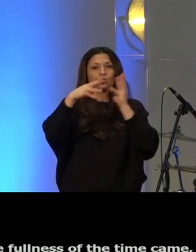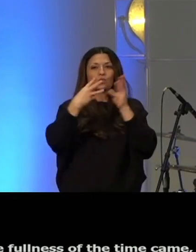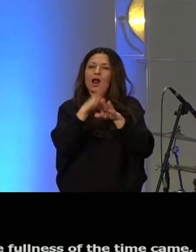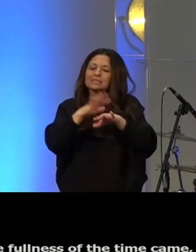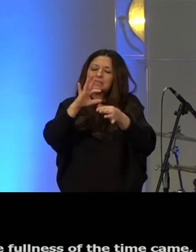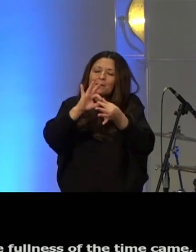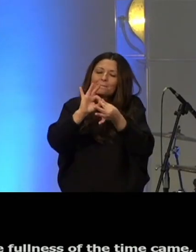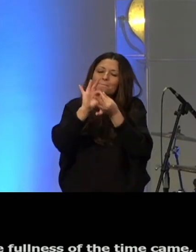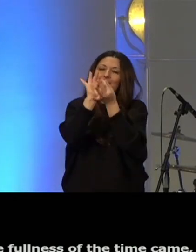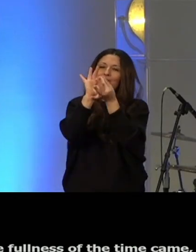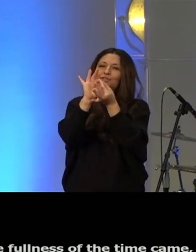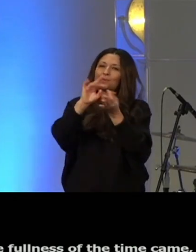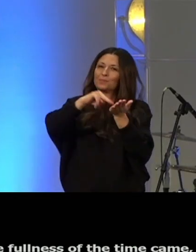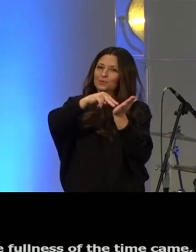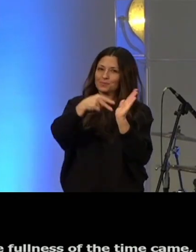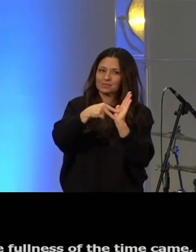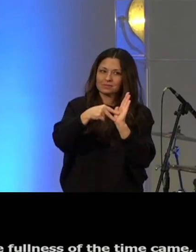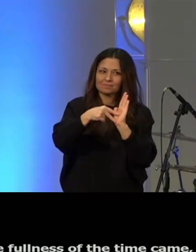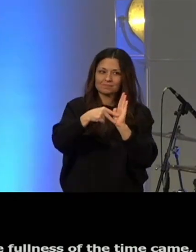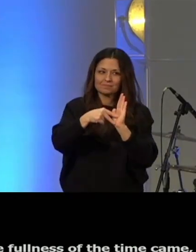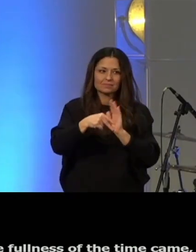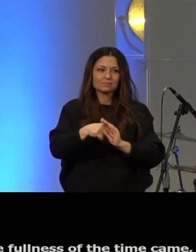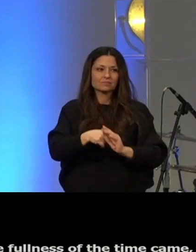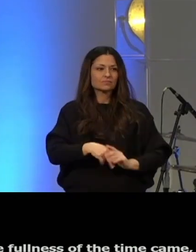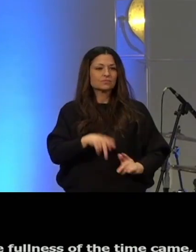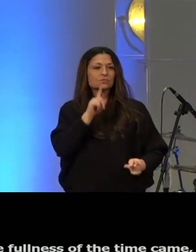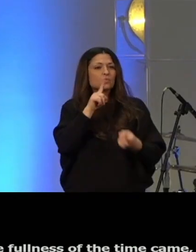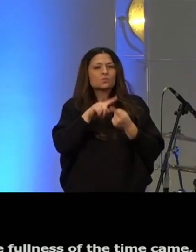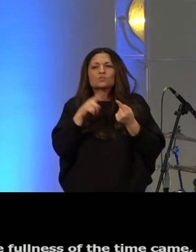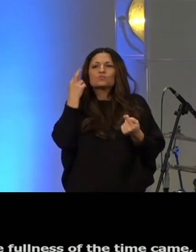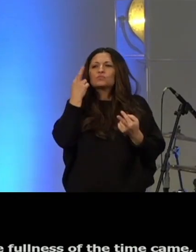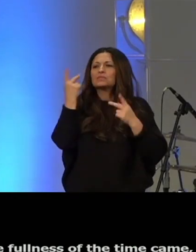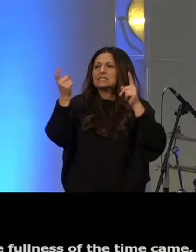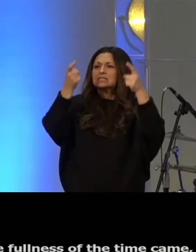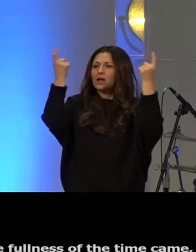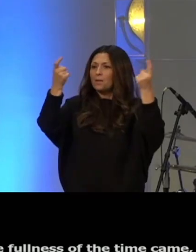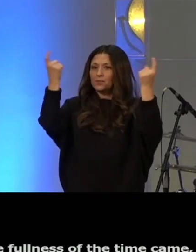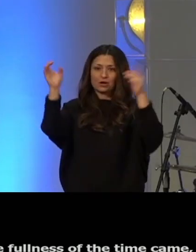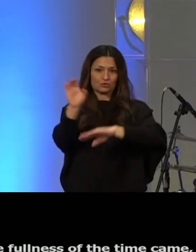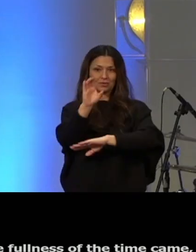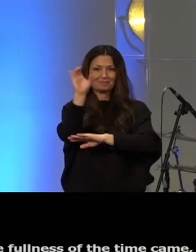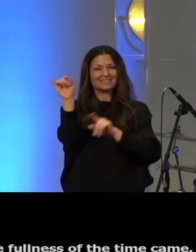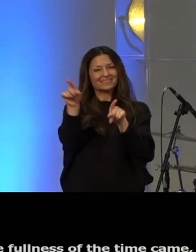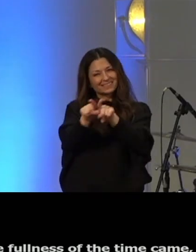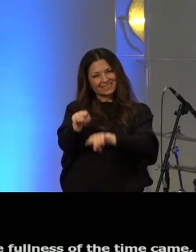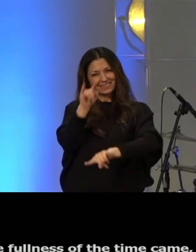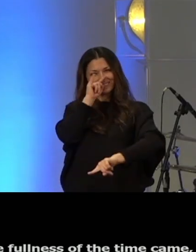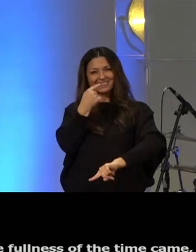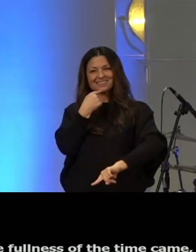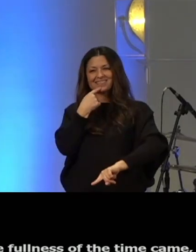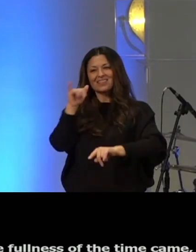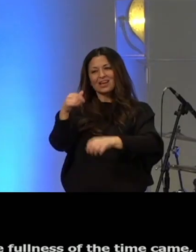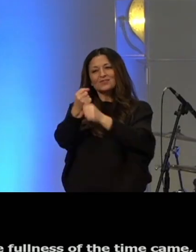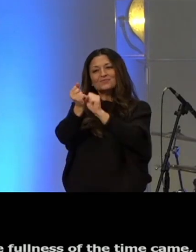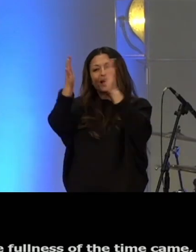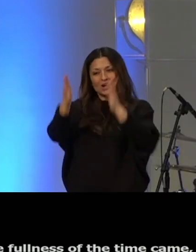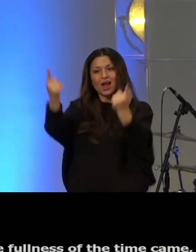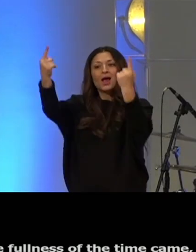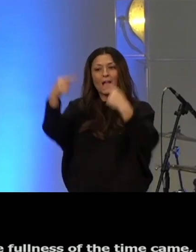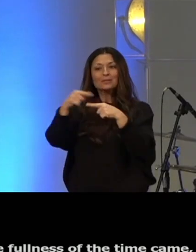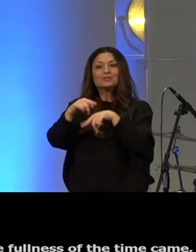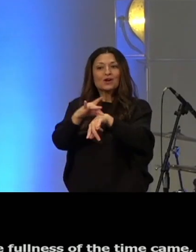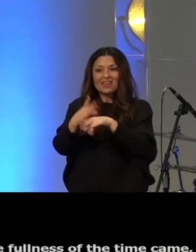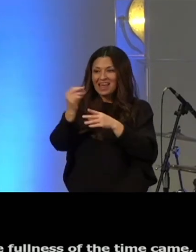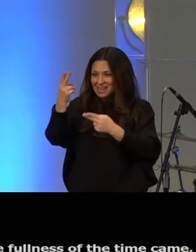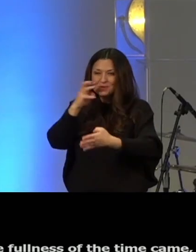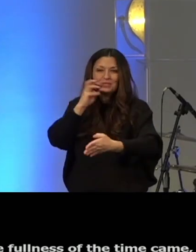mission. Wow. So what we celebrate at Christmas is, just like the kid said, that the Creator came to earth, and he was